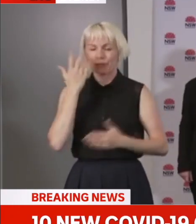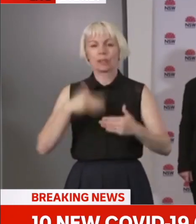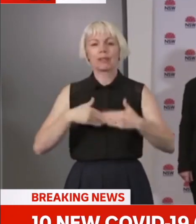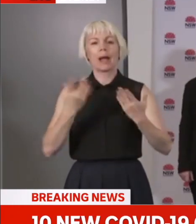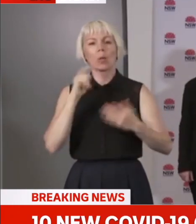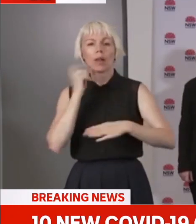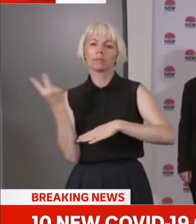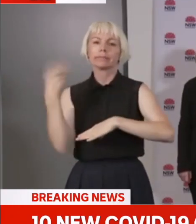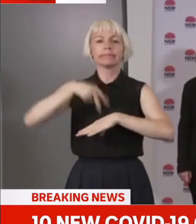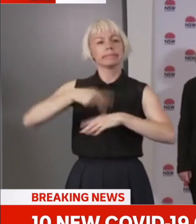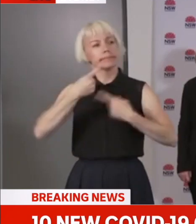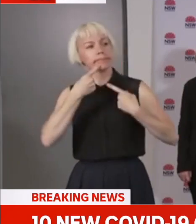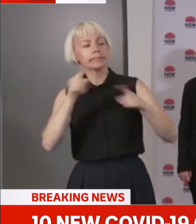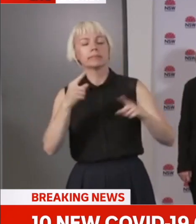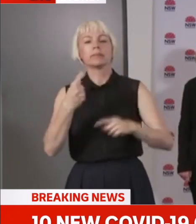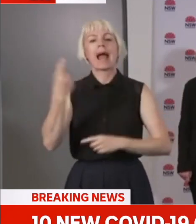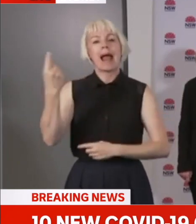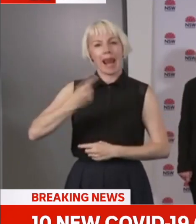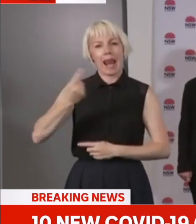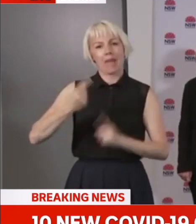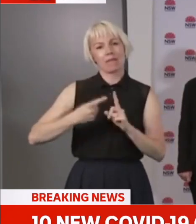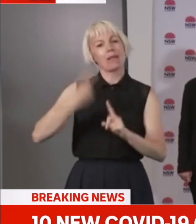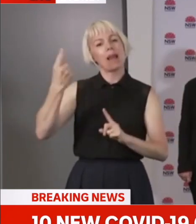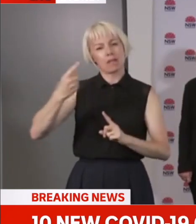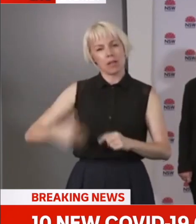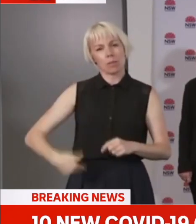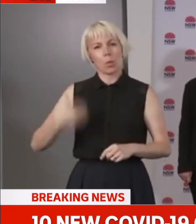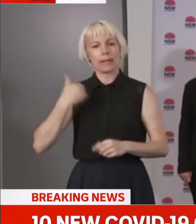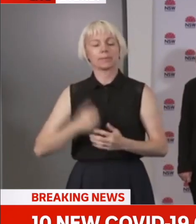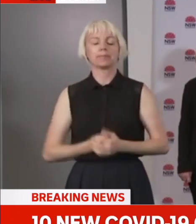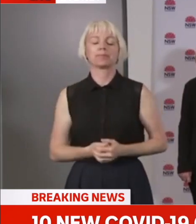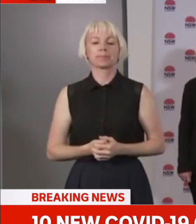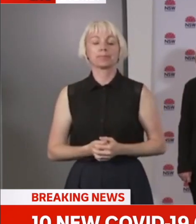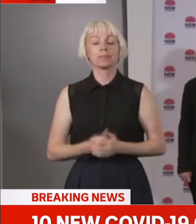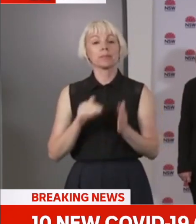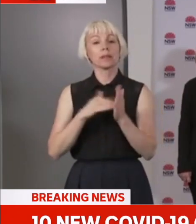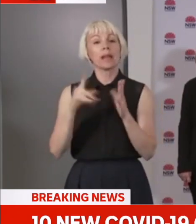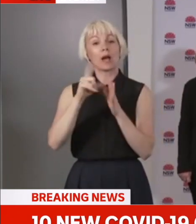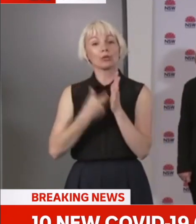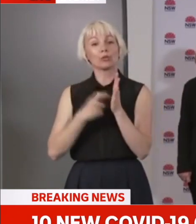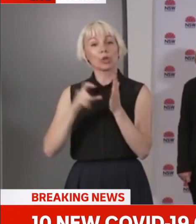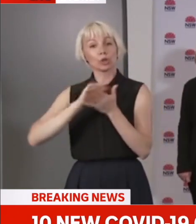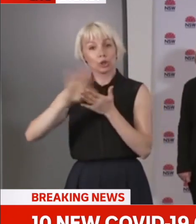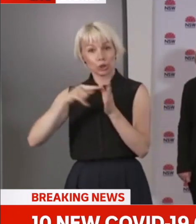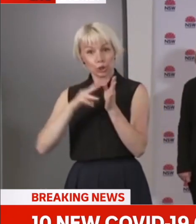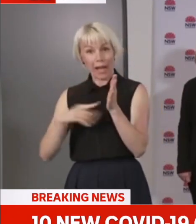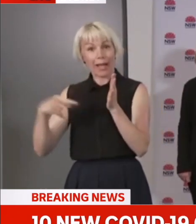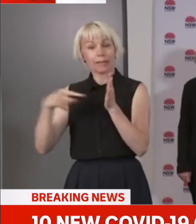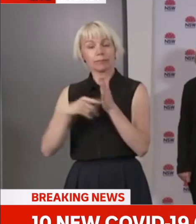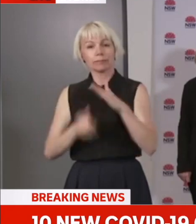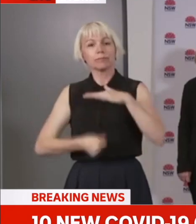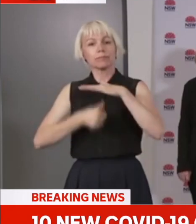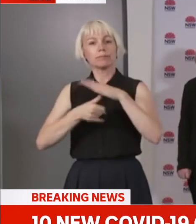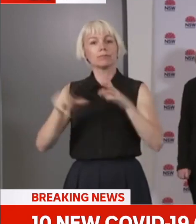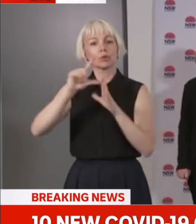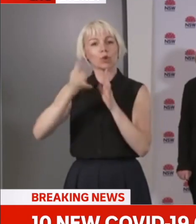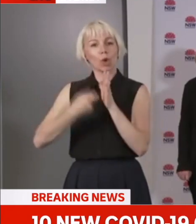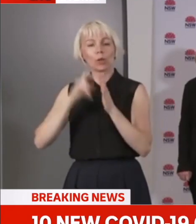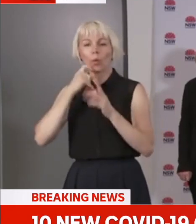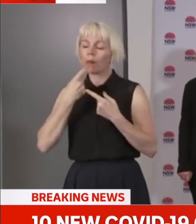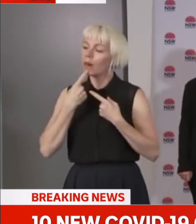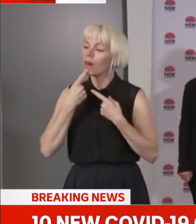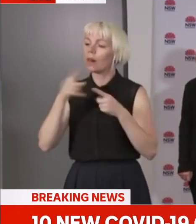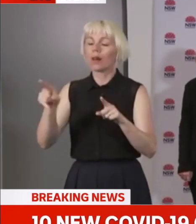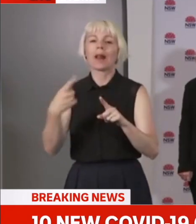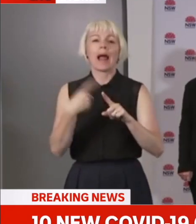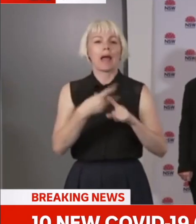until the foreseeable future. I'll now ask Dr. Chant to give her update, then Minister Hazzard will provide further detail on where people in particular can